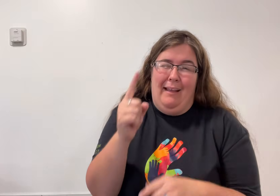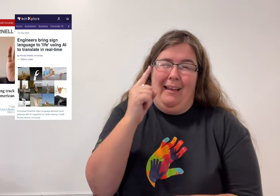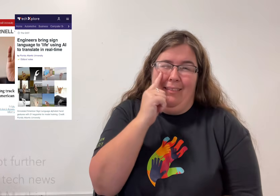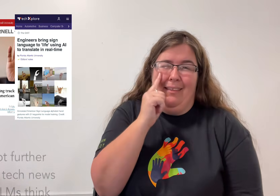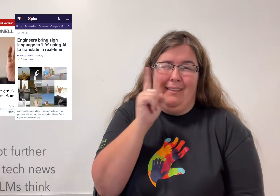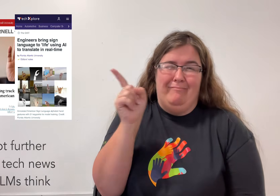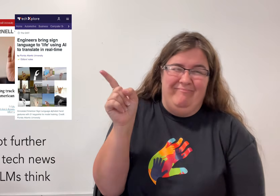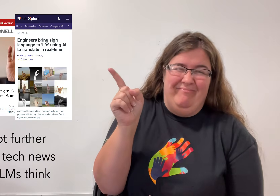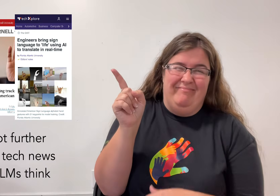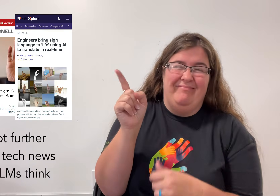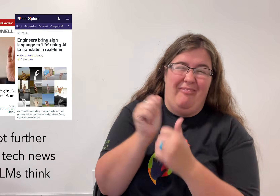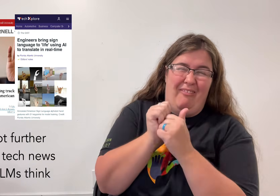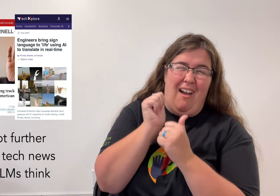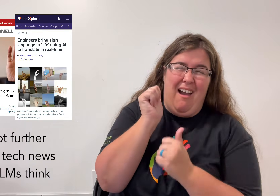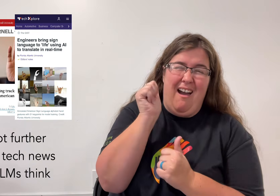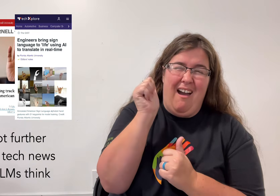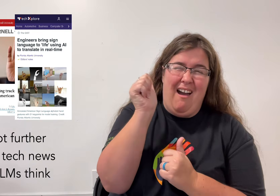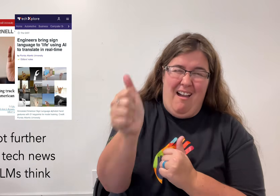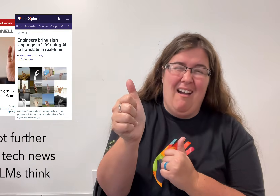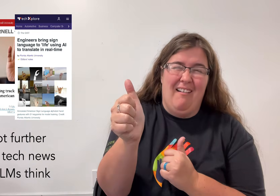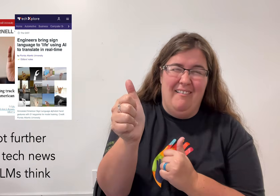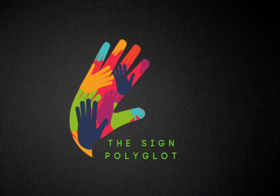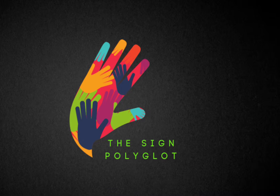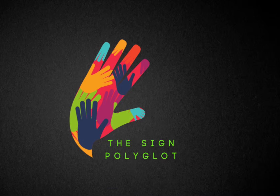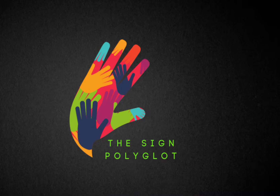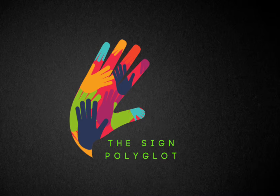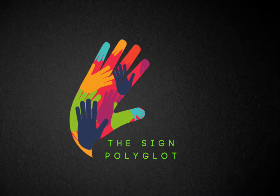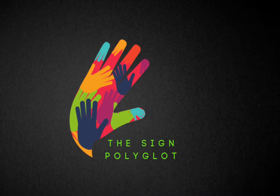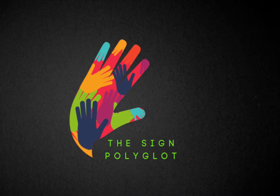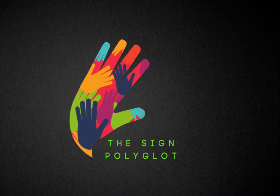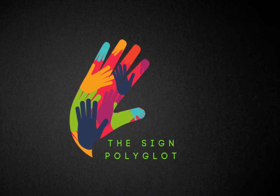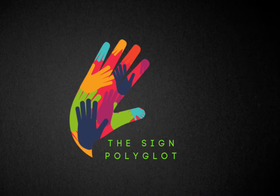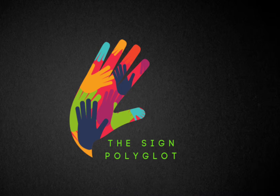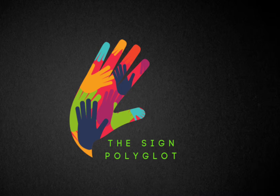lot further than the latest tech news headlines or LLMs themselves think.